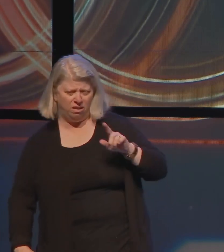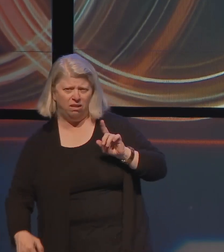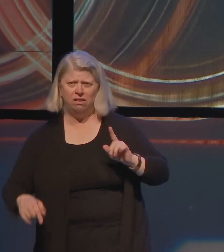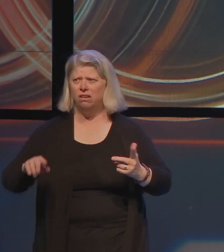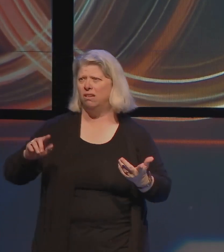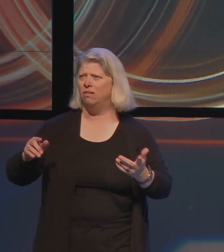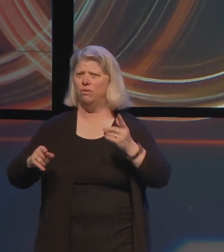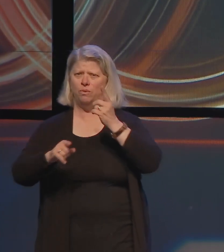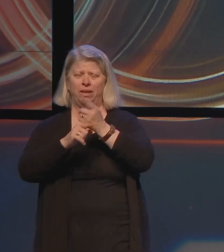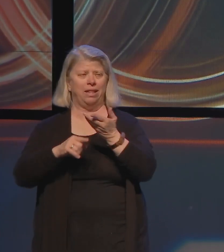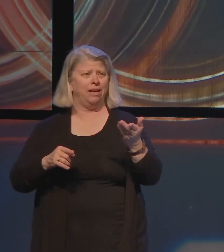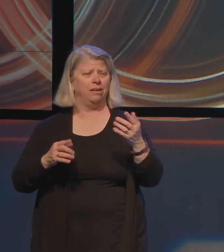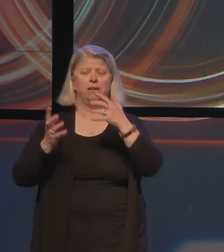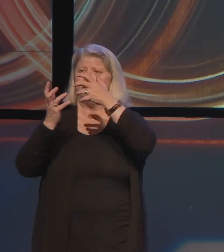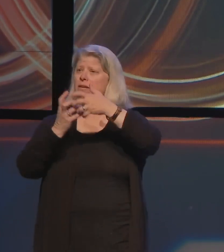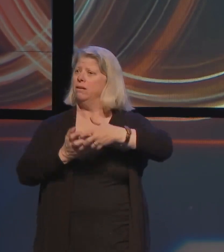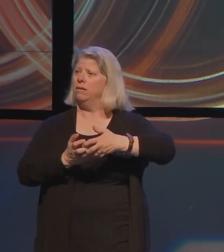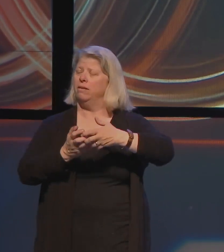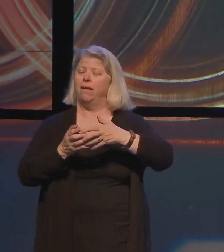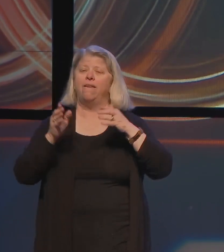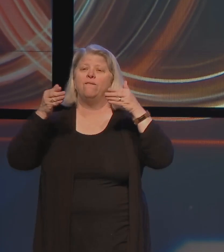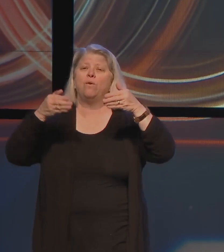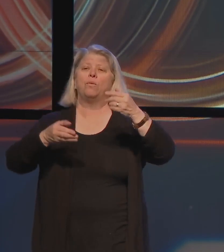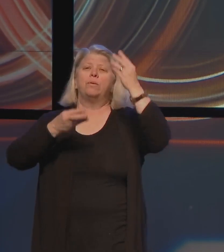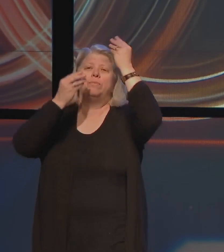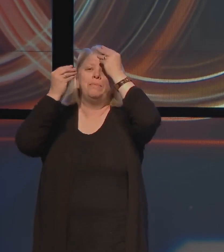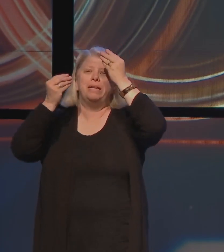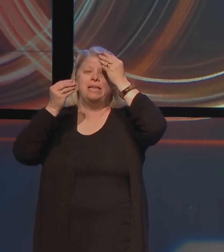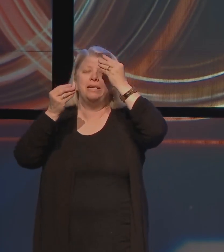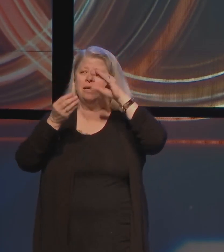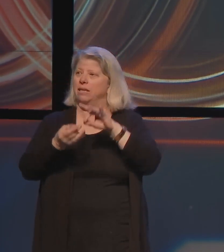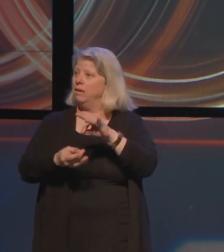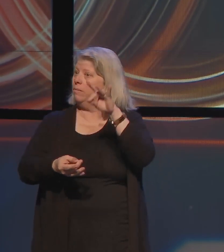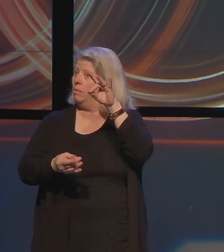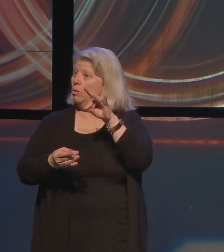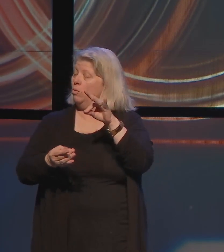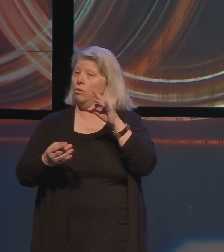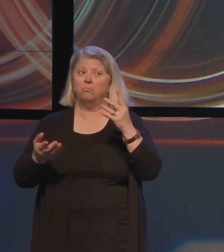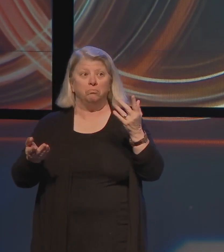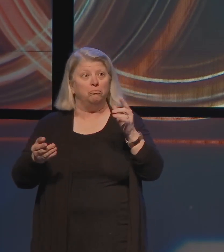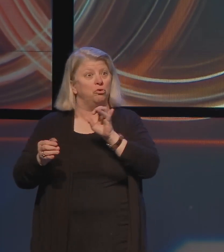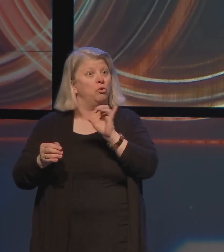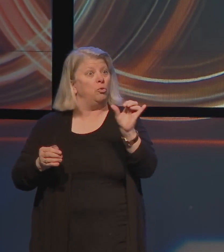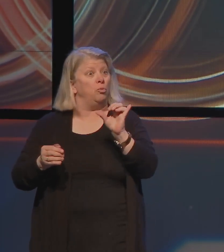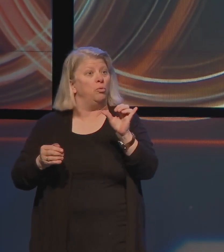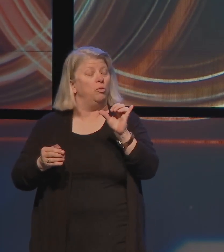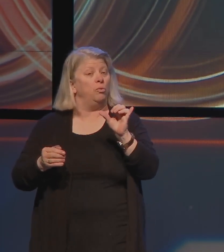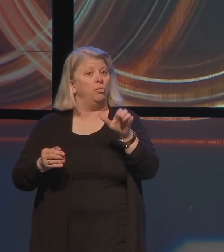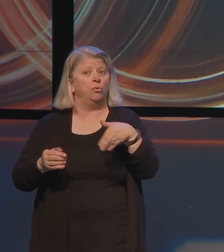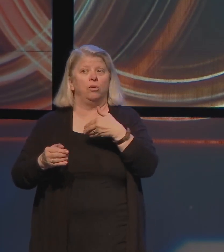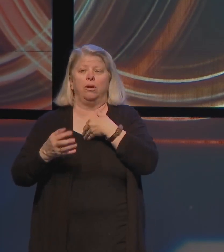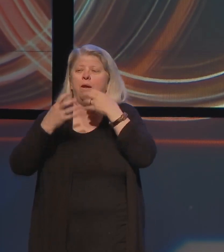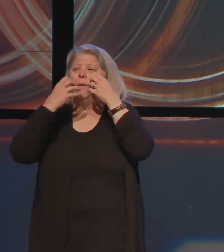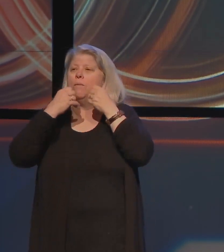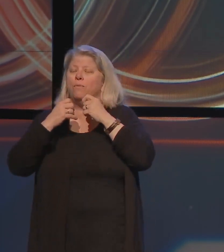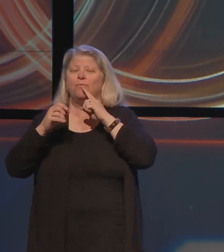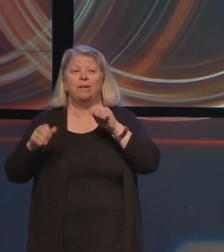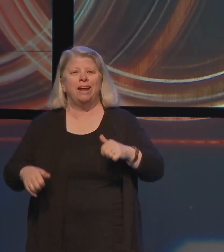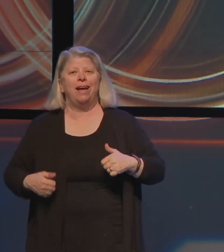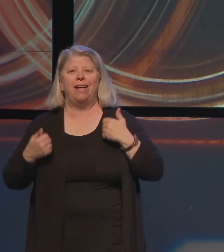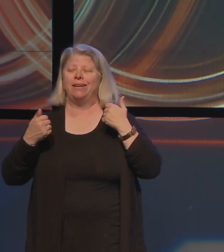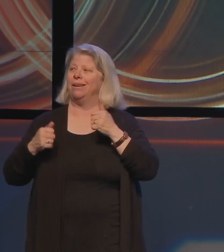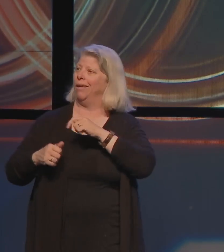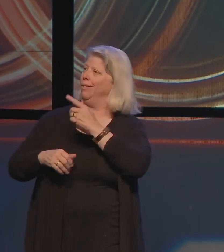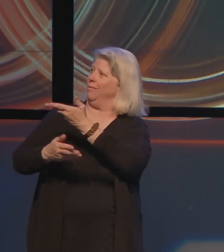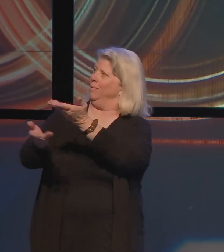right. So I always had to focus mentally. It was a spiritual exercise because you were embracing the reality of other people